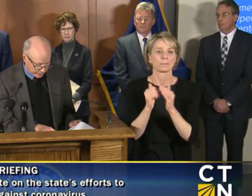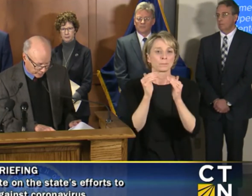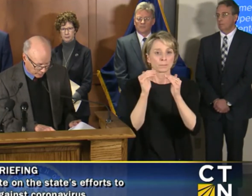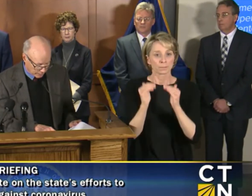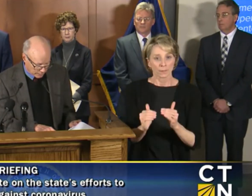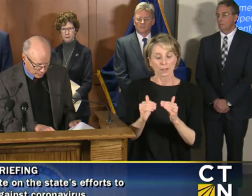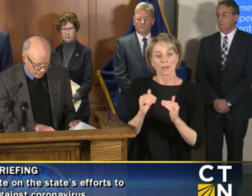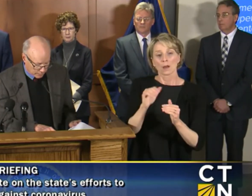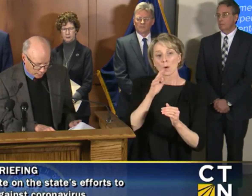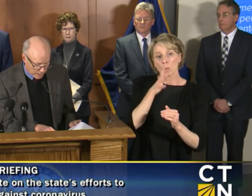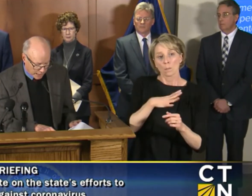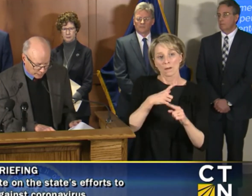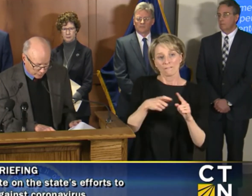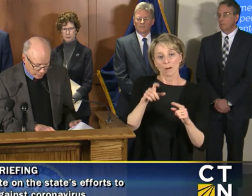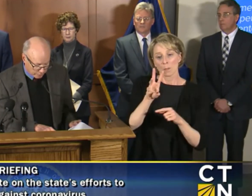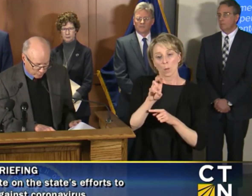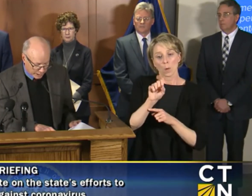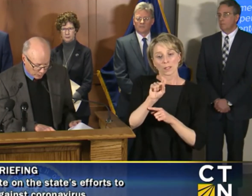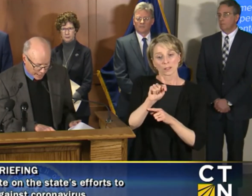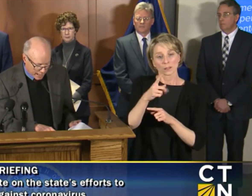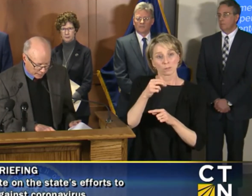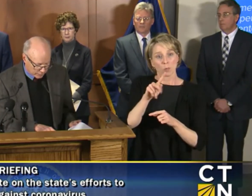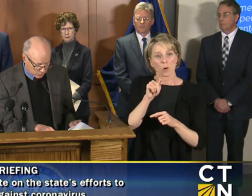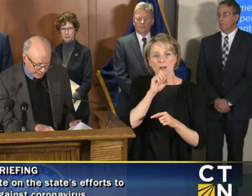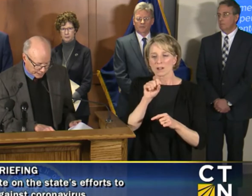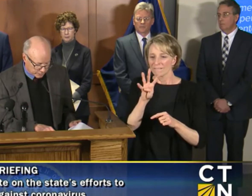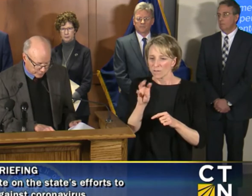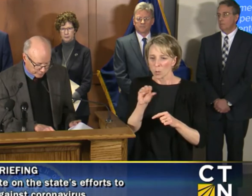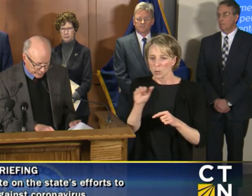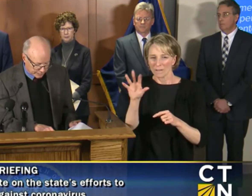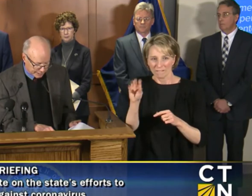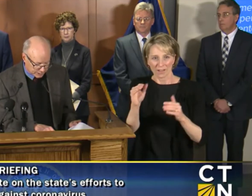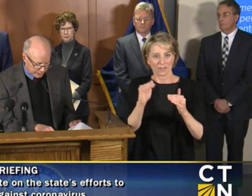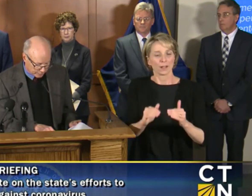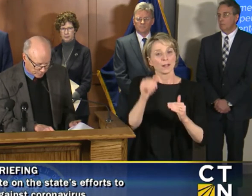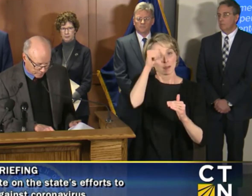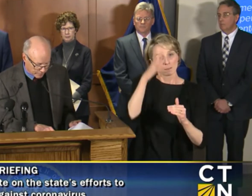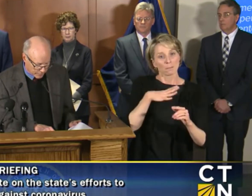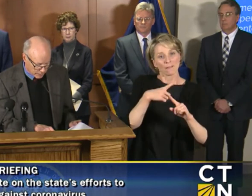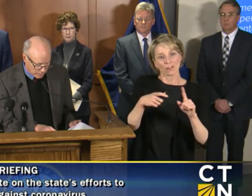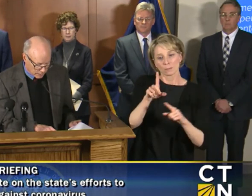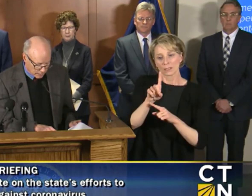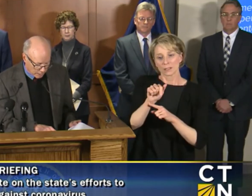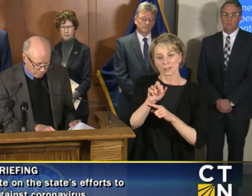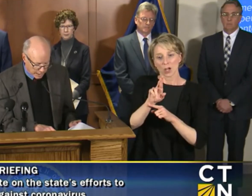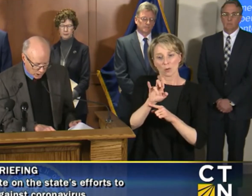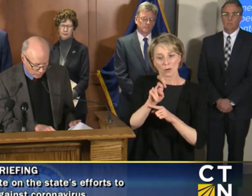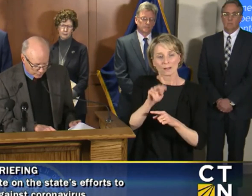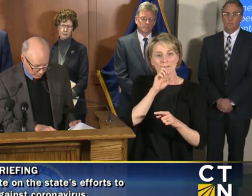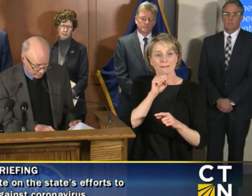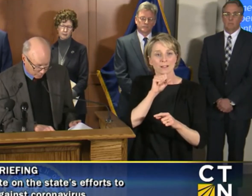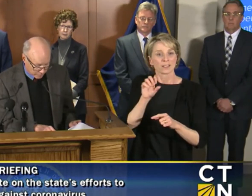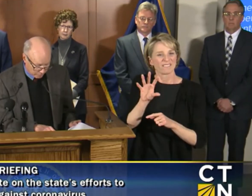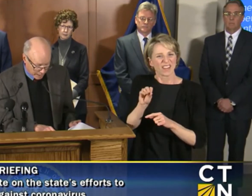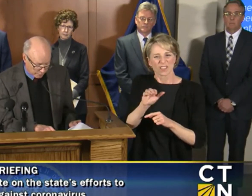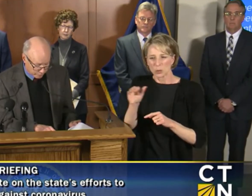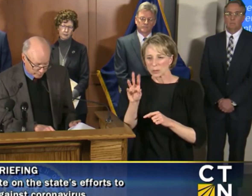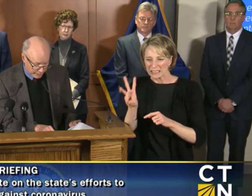to 50. A man from Darien whose age is 50 to 60. A man